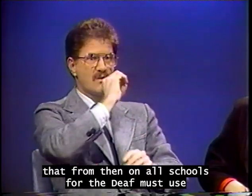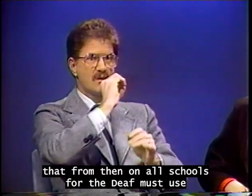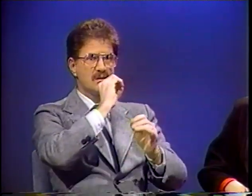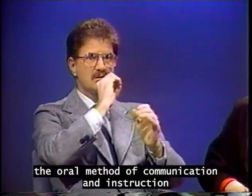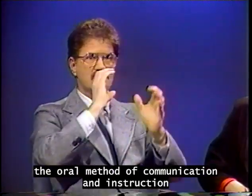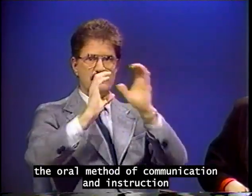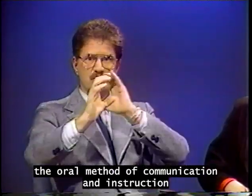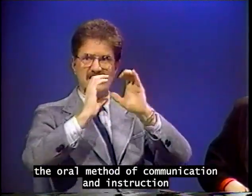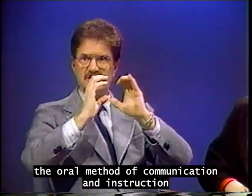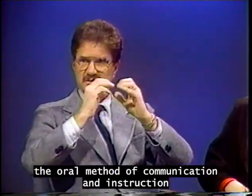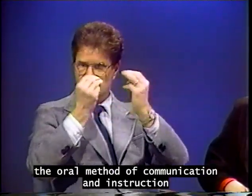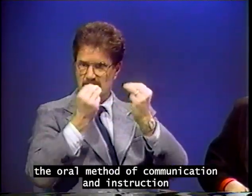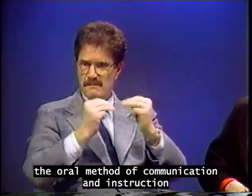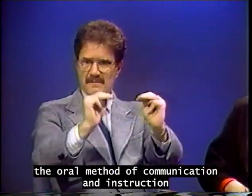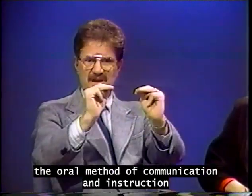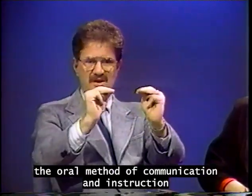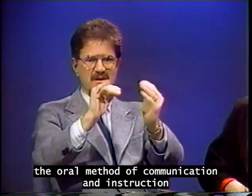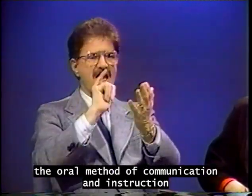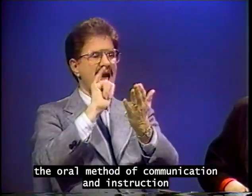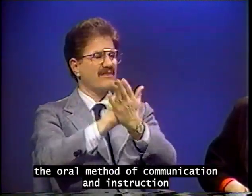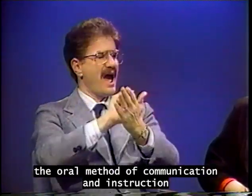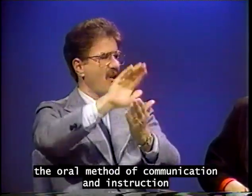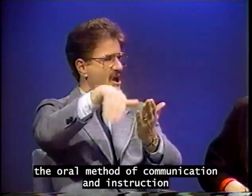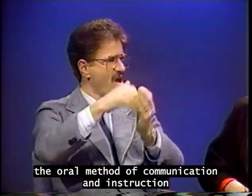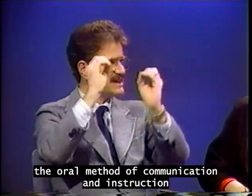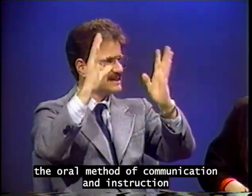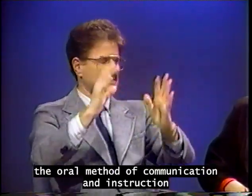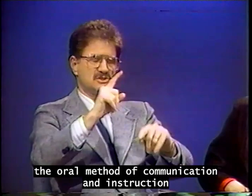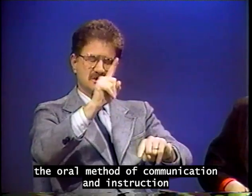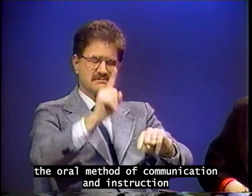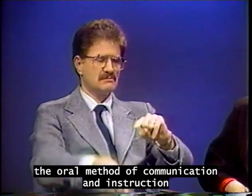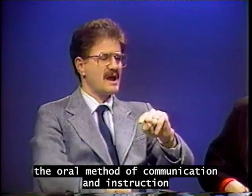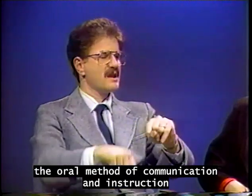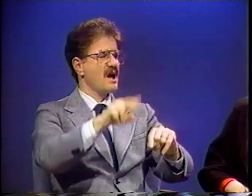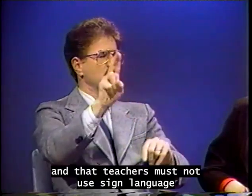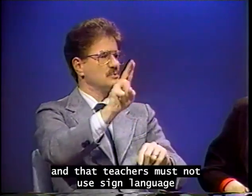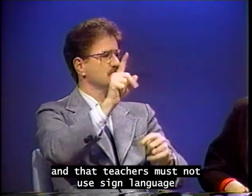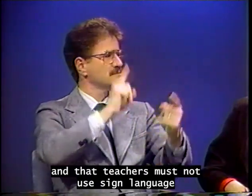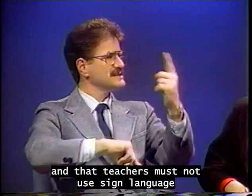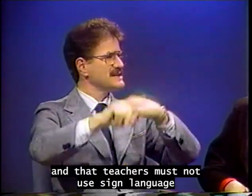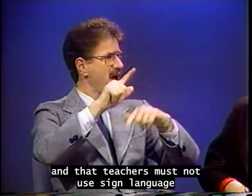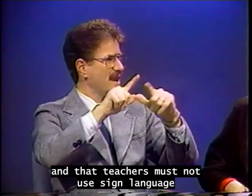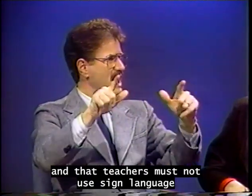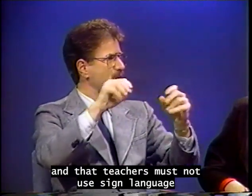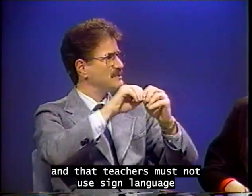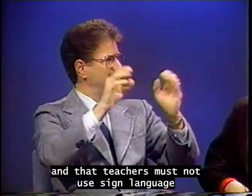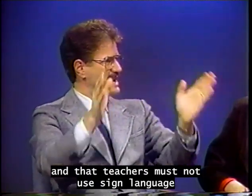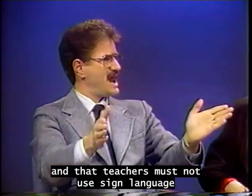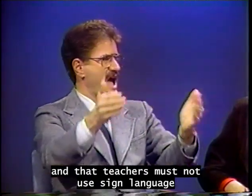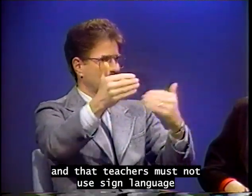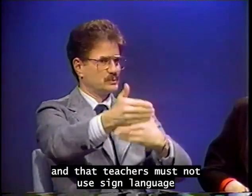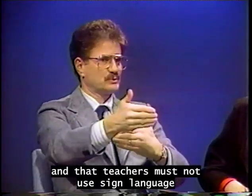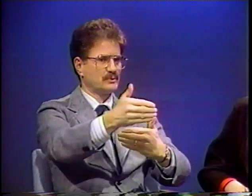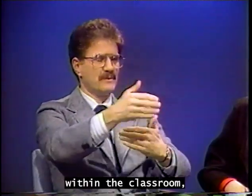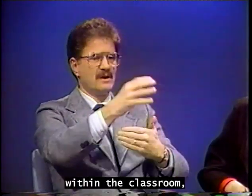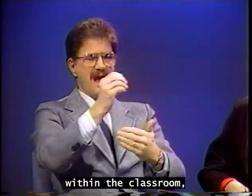must use the oral method of communication and instruction, and that teachers must not use sign language within